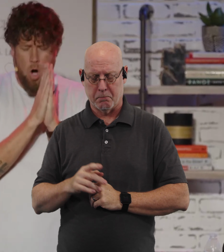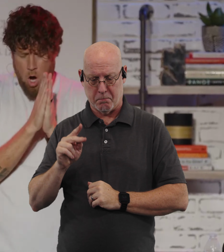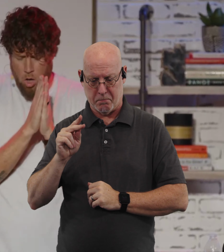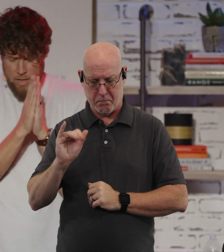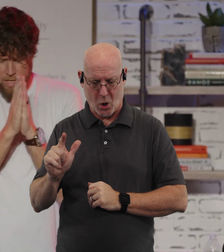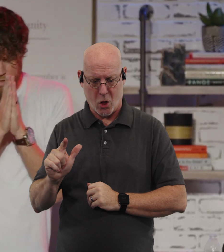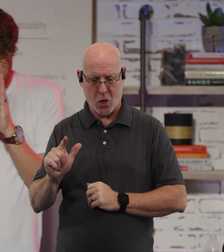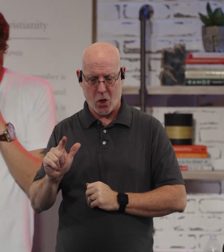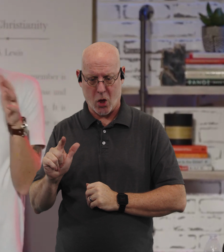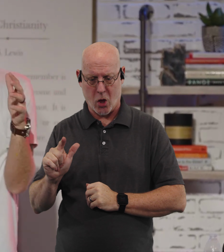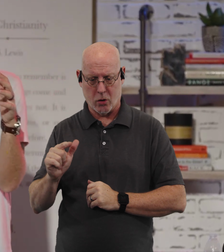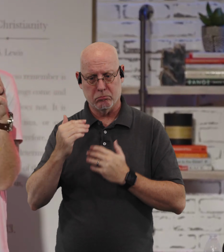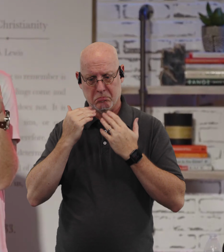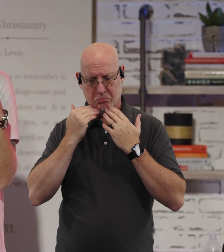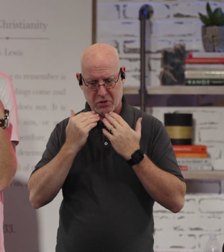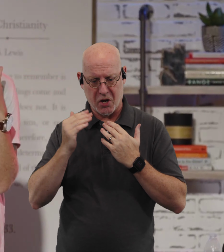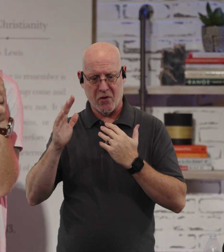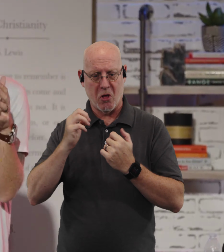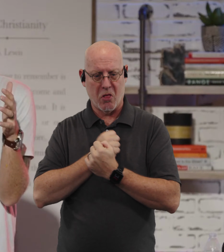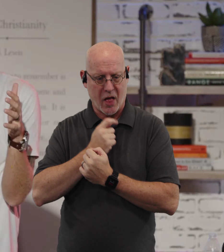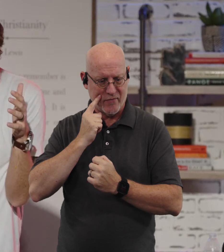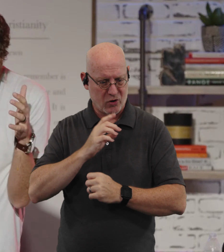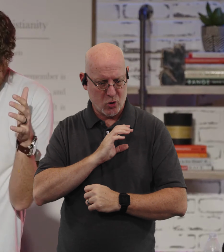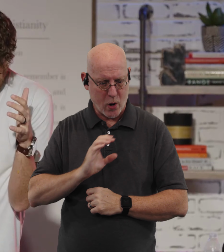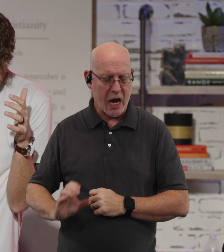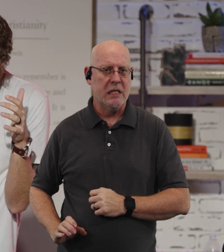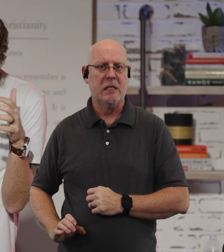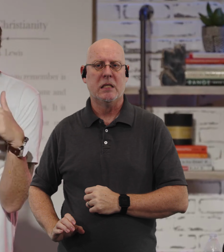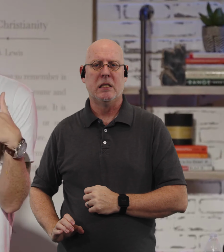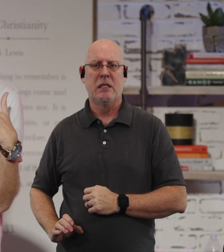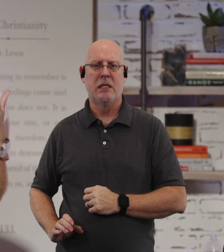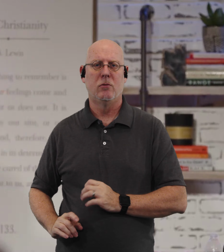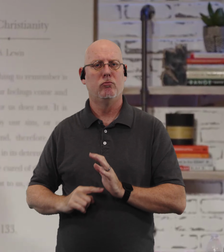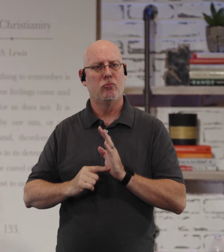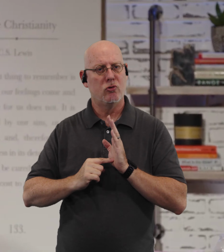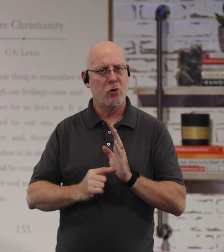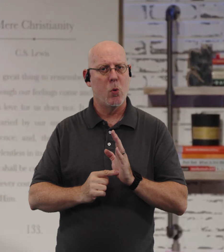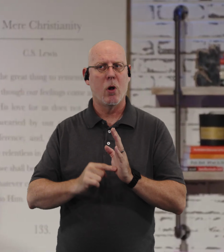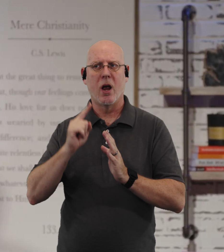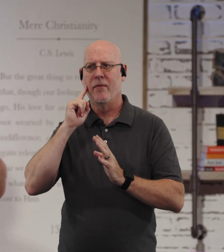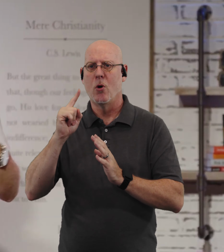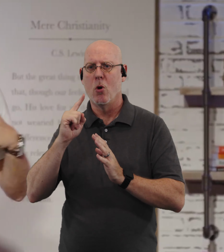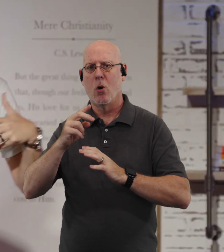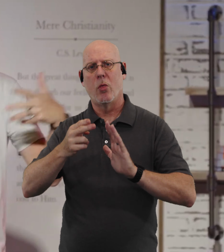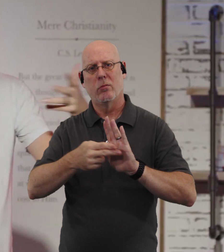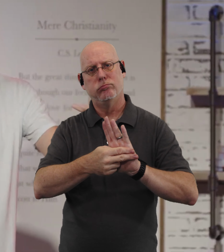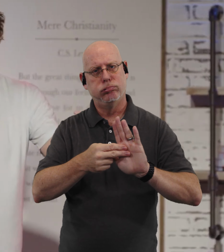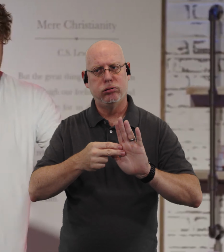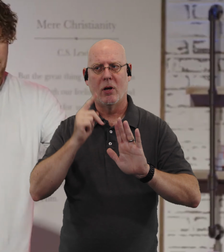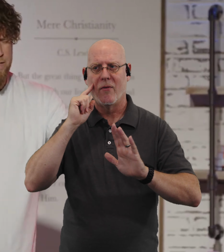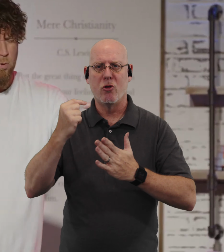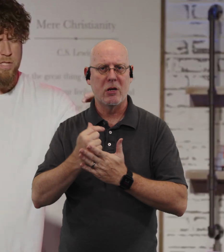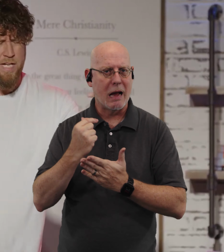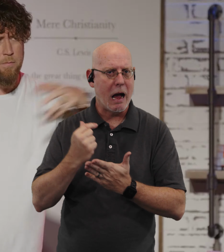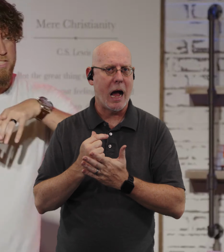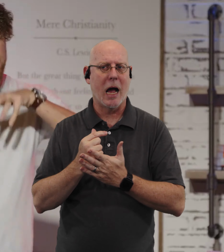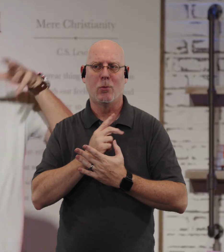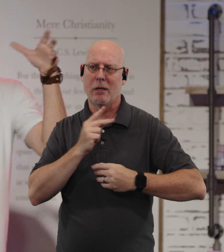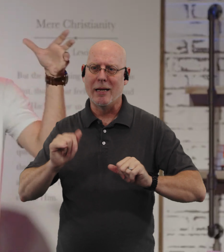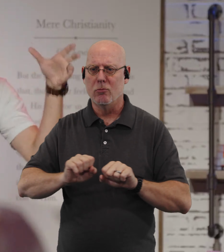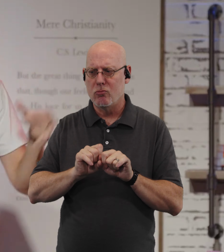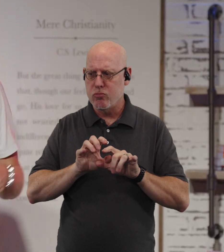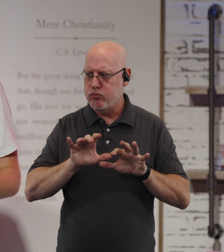And Paul is thankful for their love for Christ that they have demonstrated, they have shown, for their reputation for the gospel and the kingdom